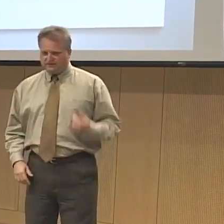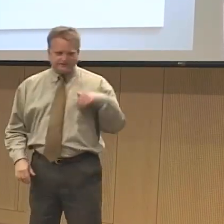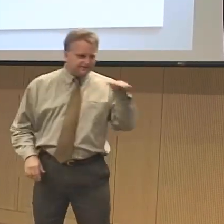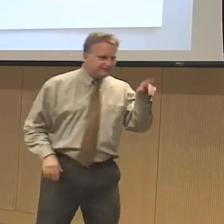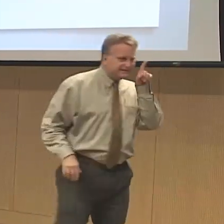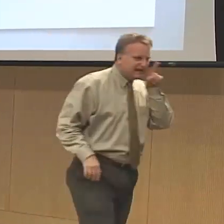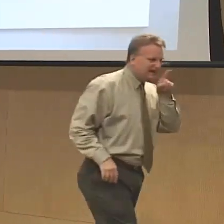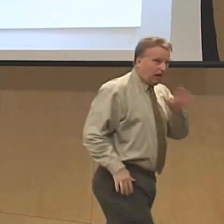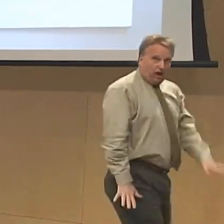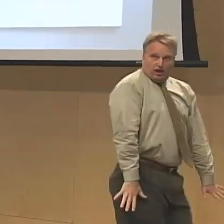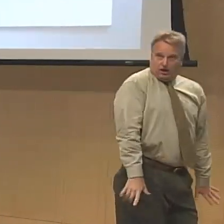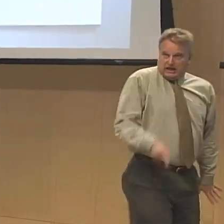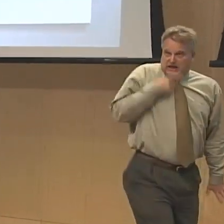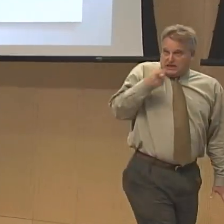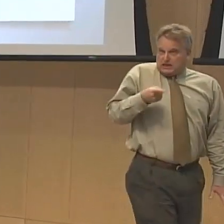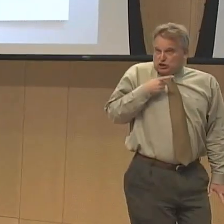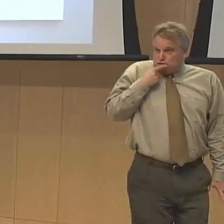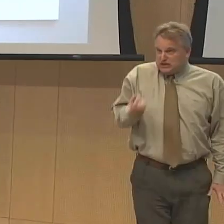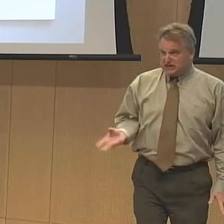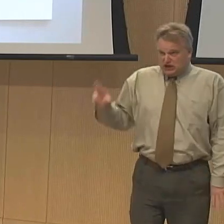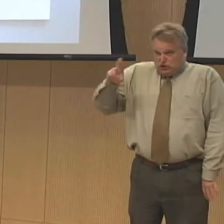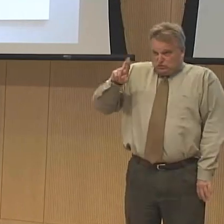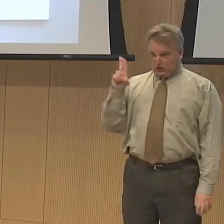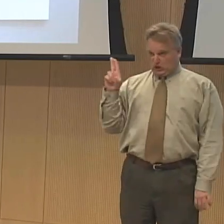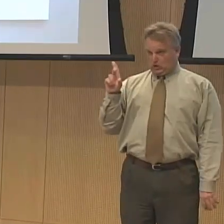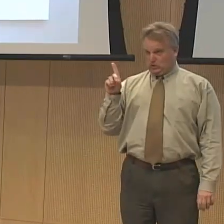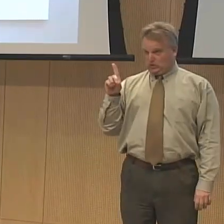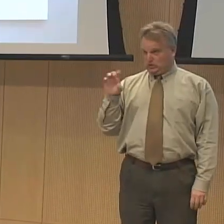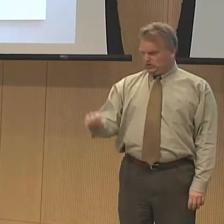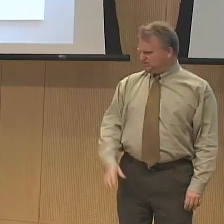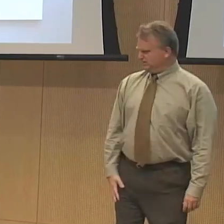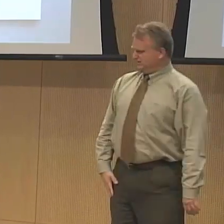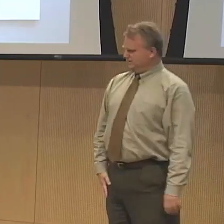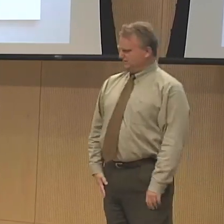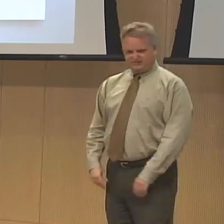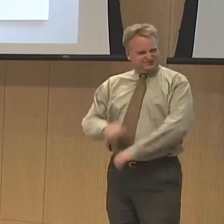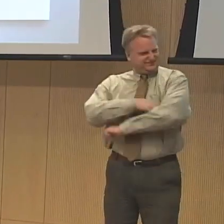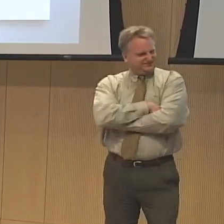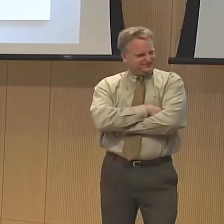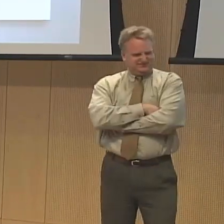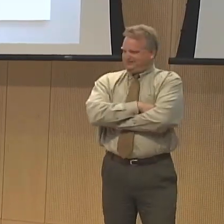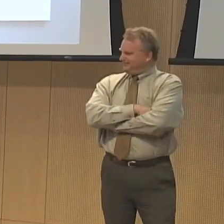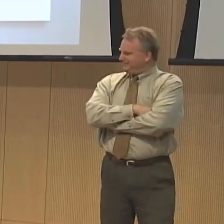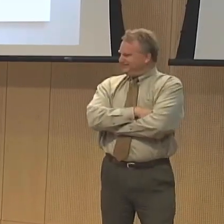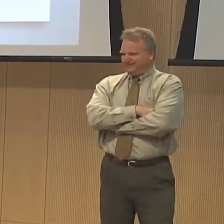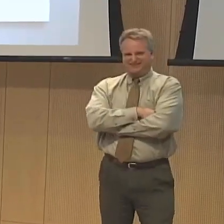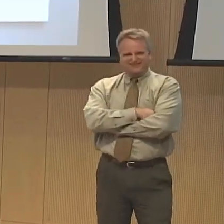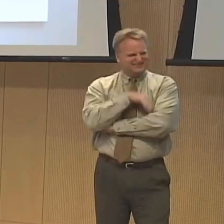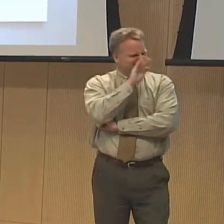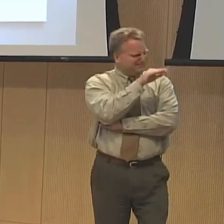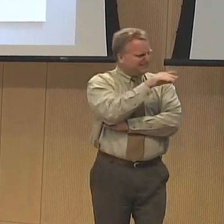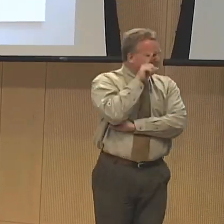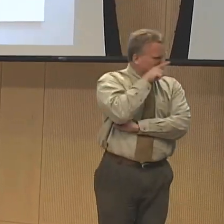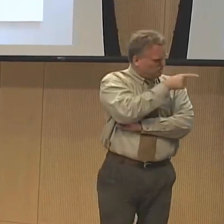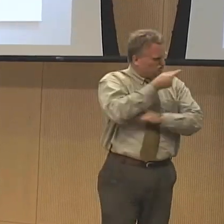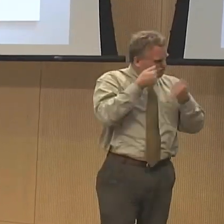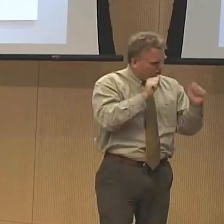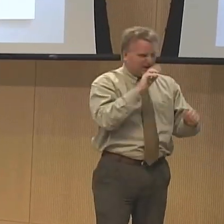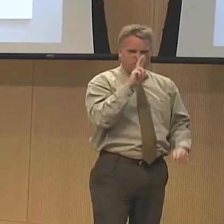students are so rude, and the deaf students would make the same claim against the hearing students. I found myself in the middle. I'd ask the deaf students, "Are you trying